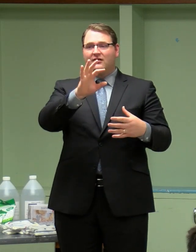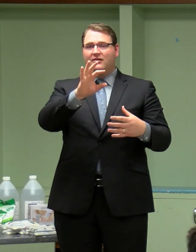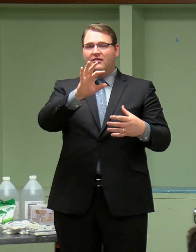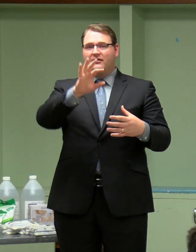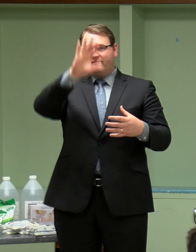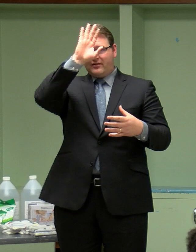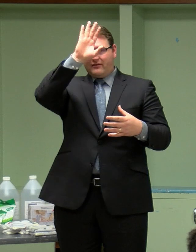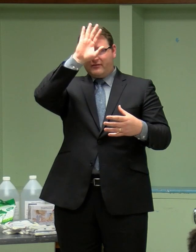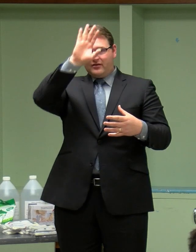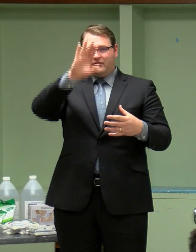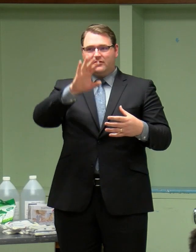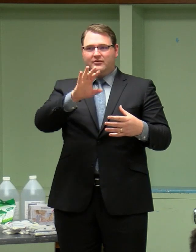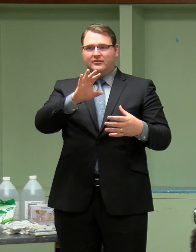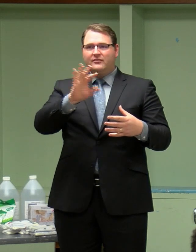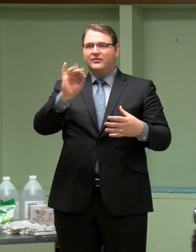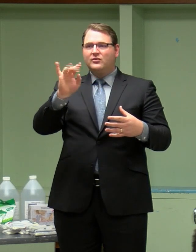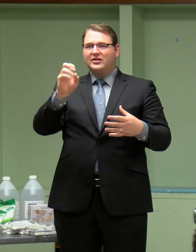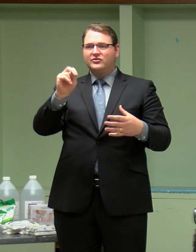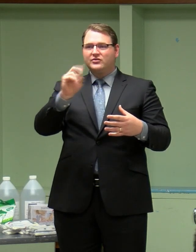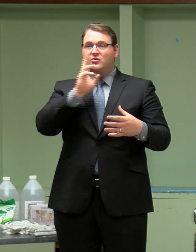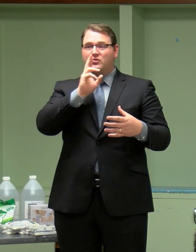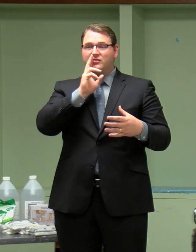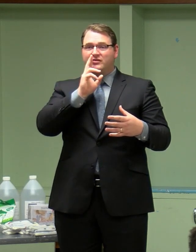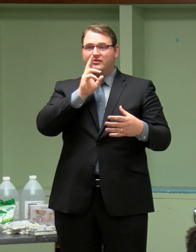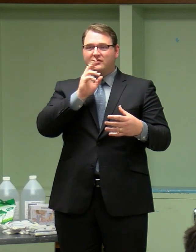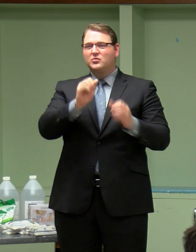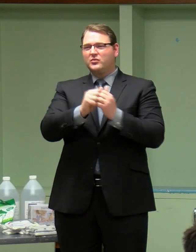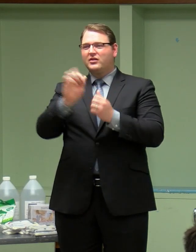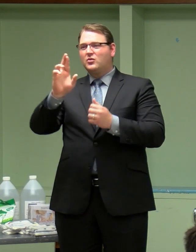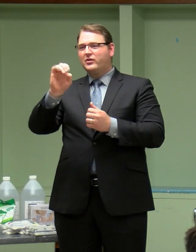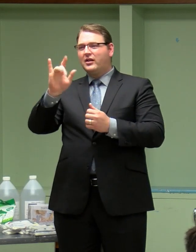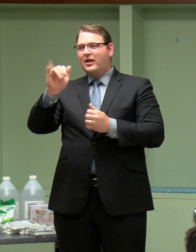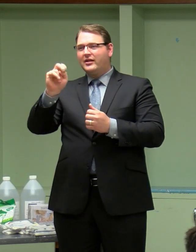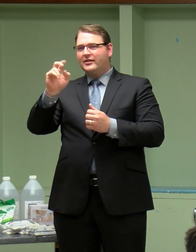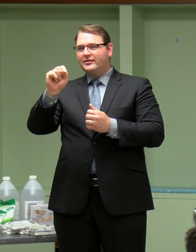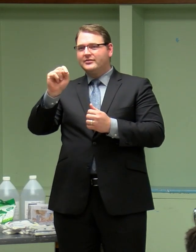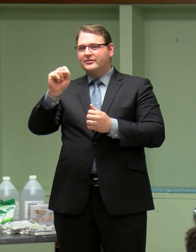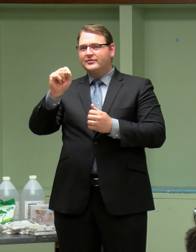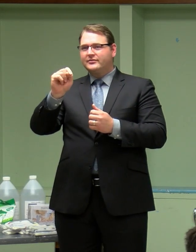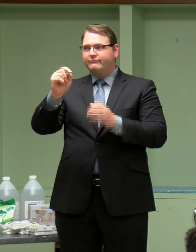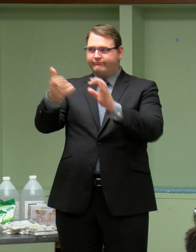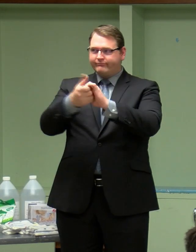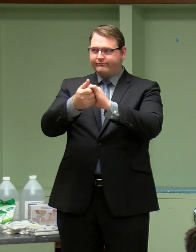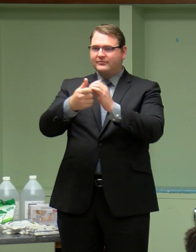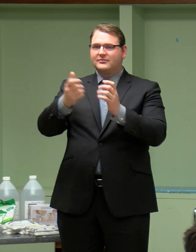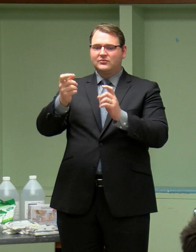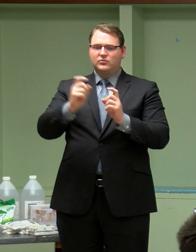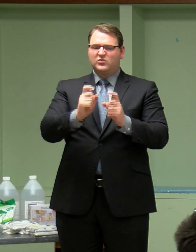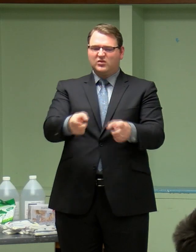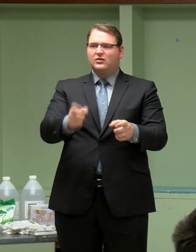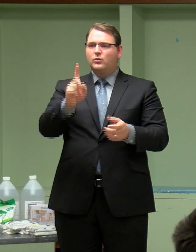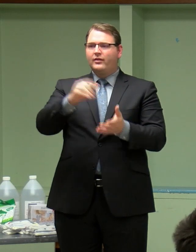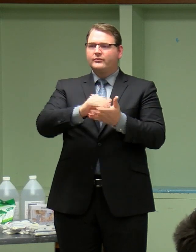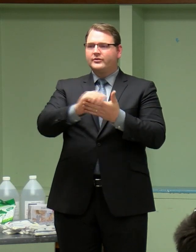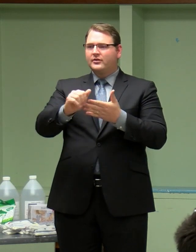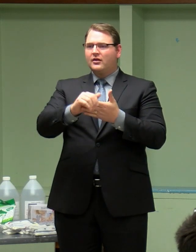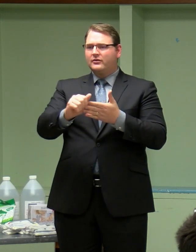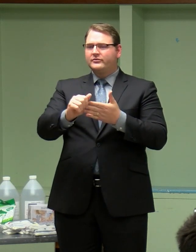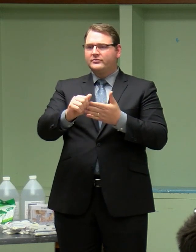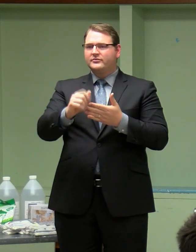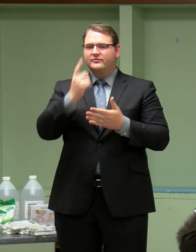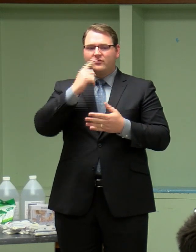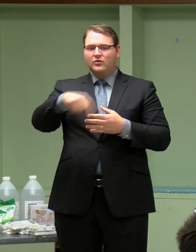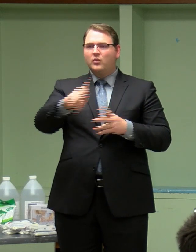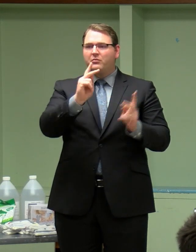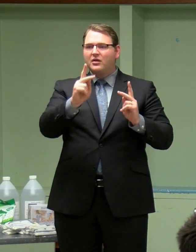Reliant, have donated about $1,000 that goes directly for the purchase of food for those first responders that